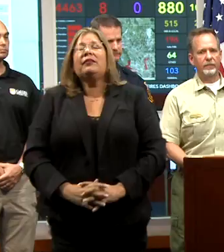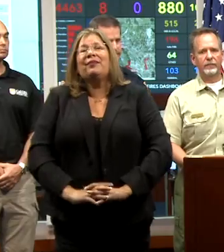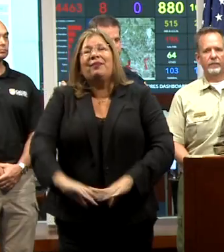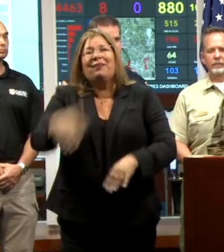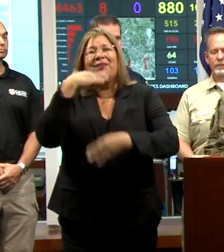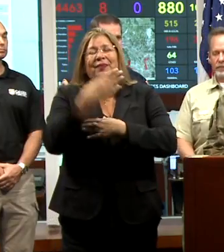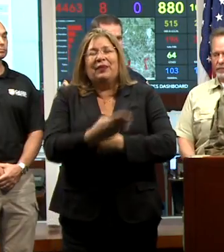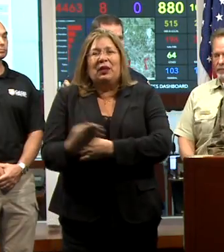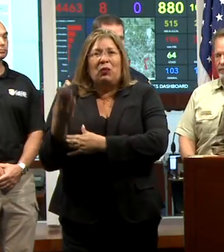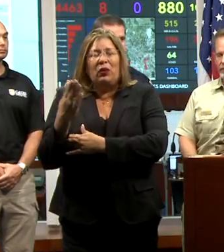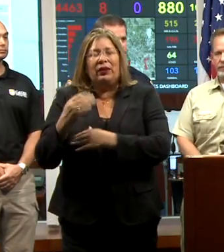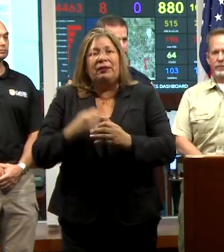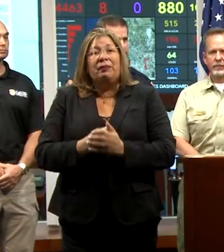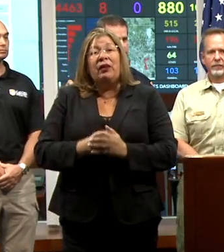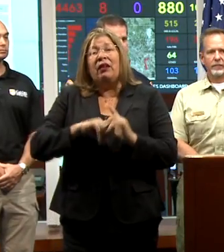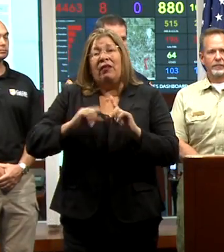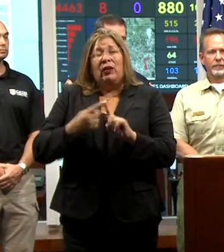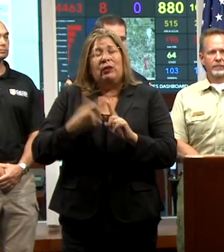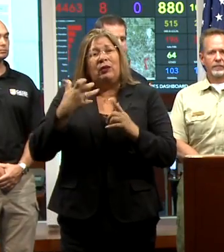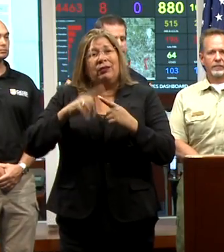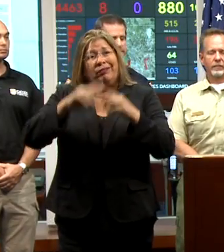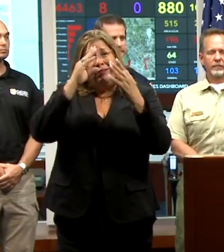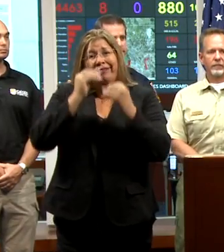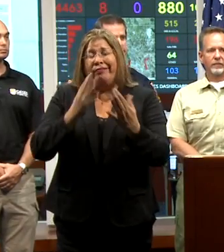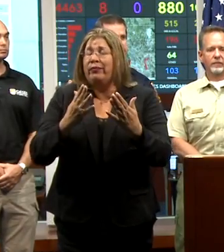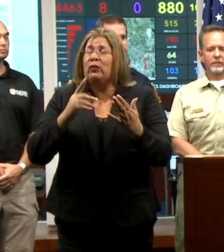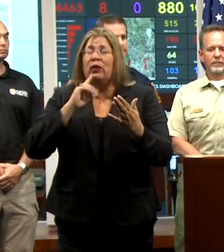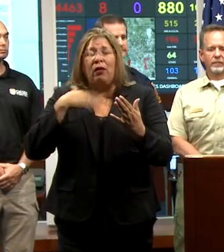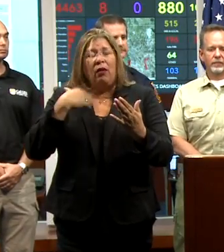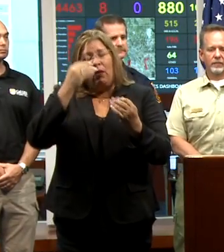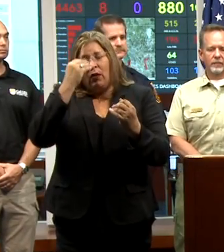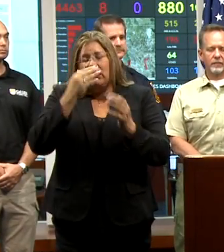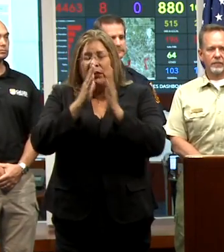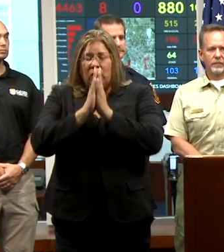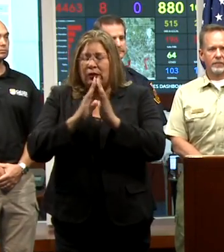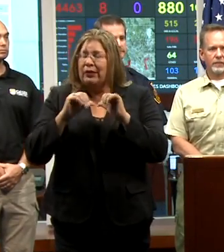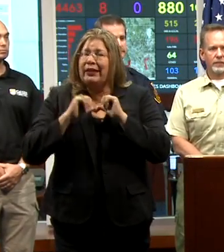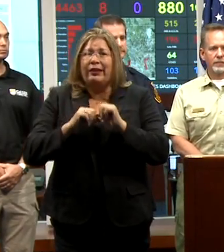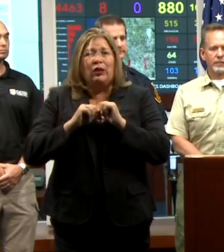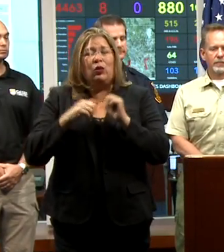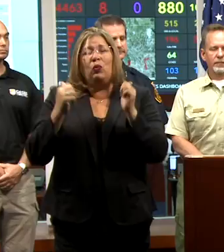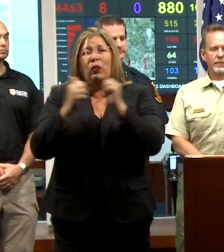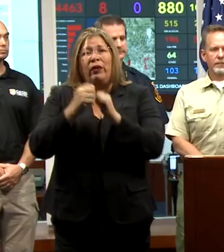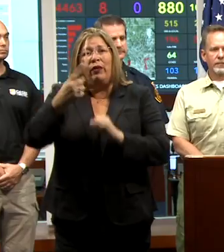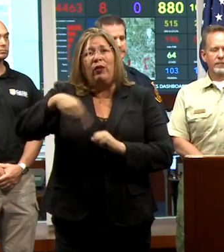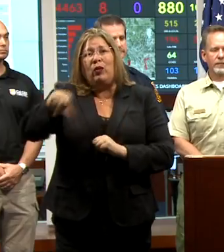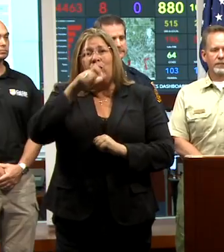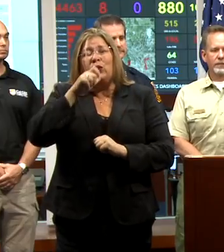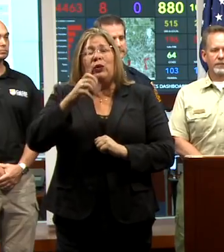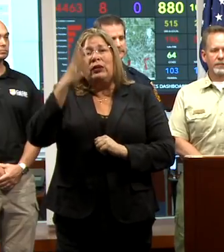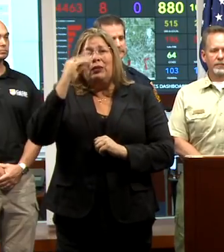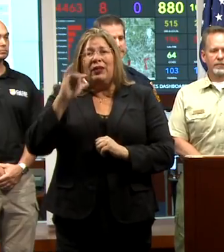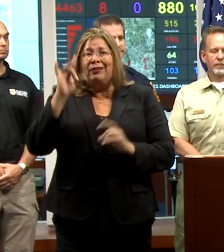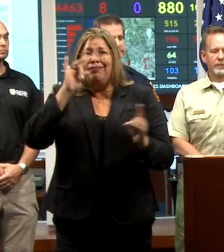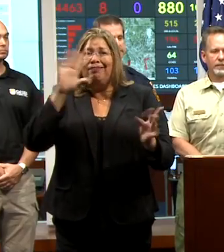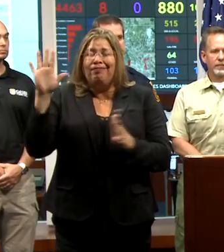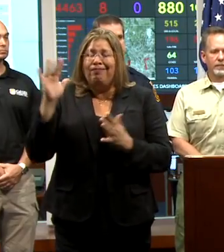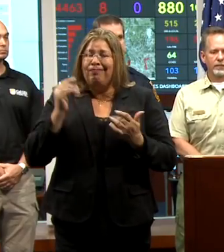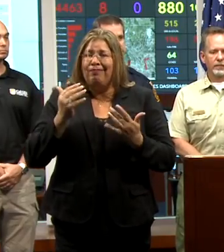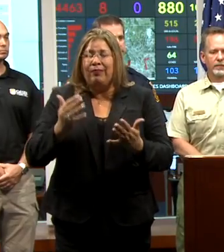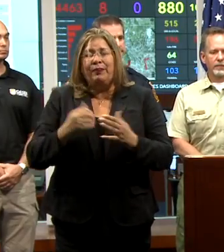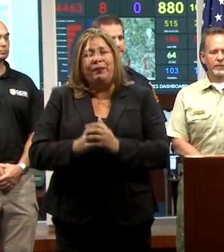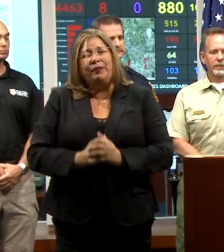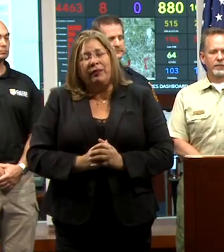Well, good morning, everyone. First, I'd just like to say that our thoughts and prayers continue to be with those who have experienced loss during this fire